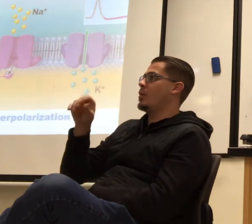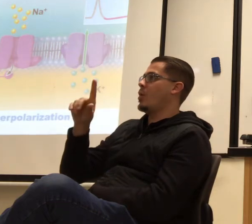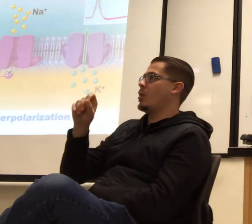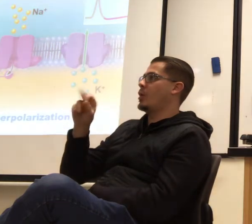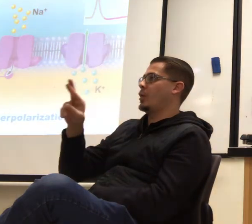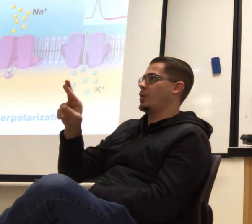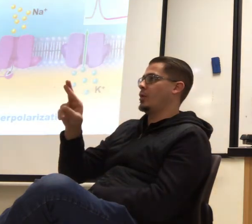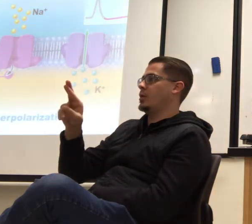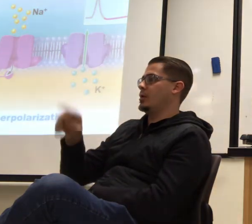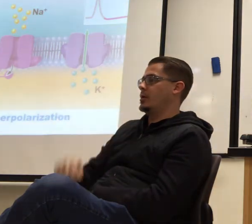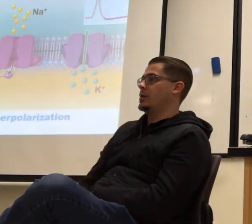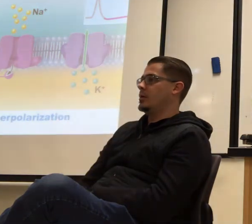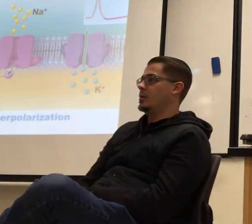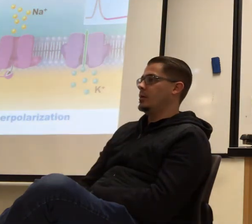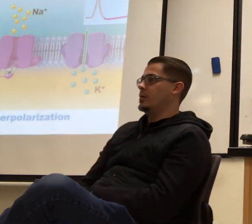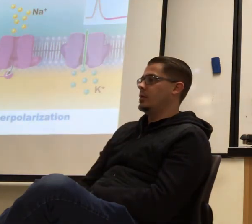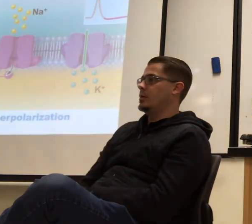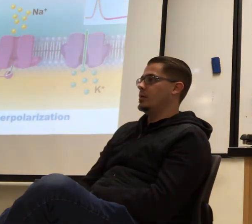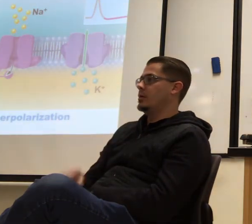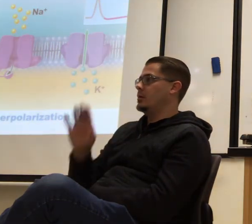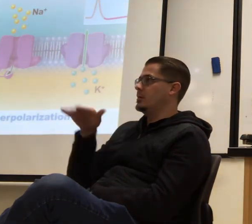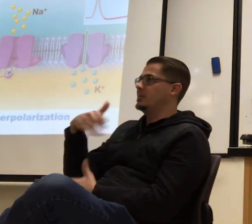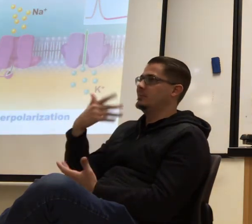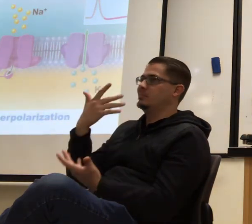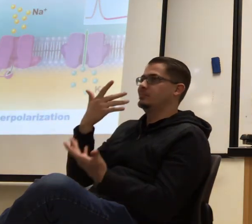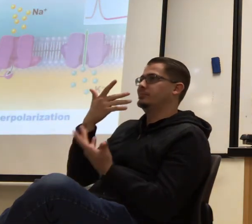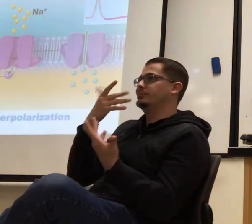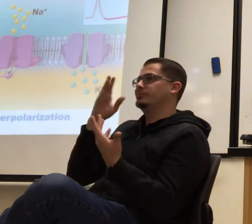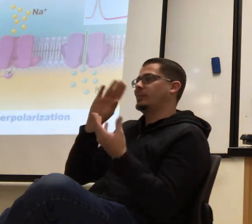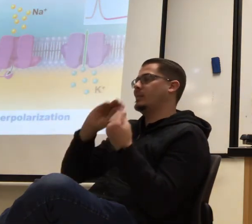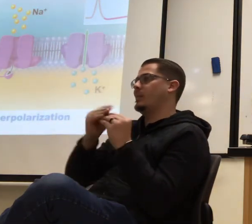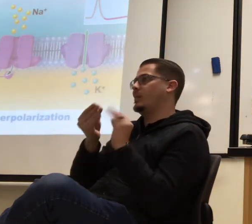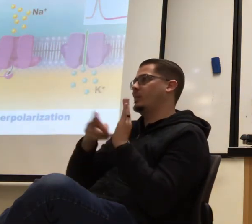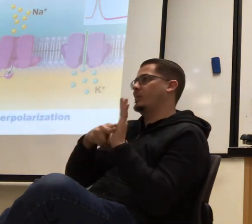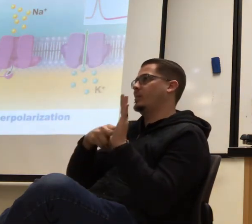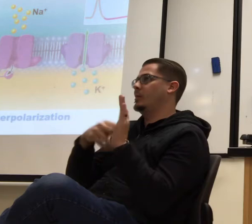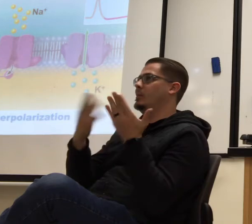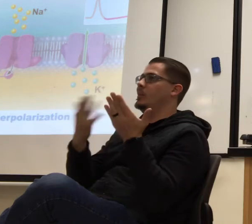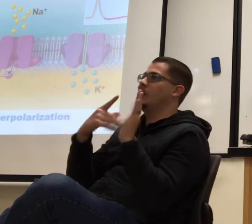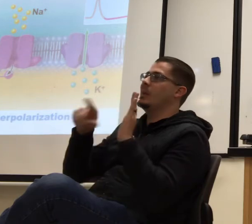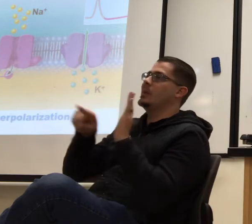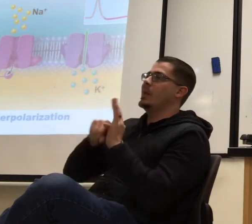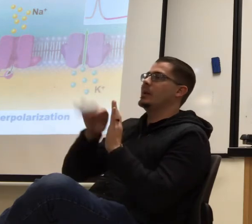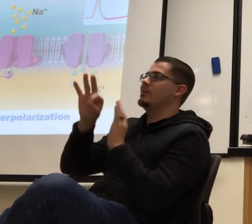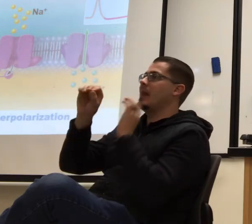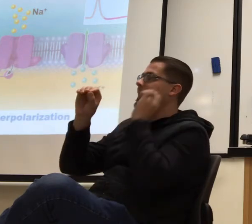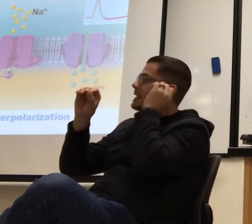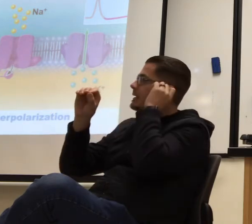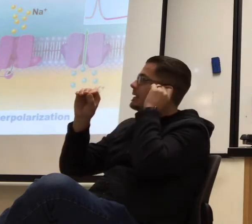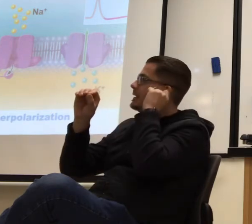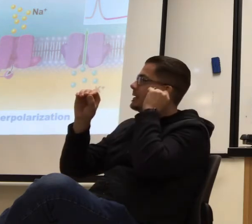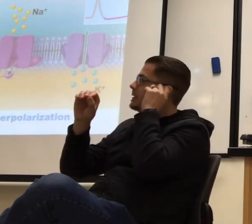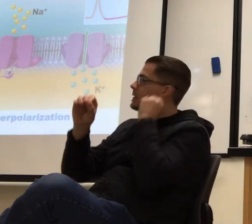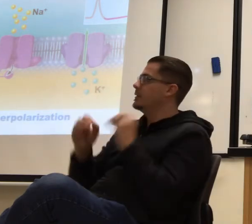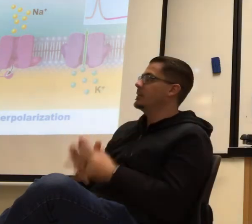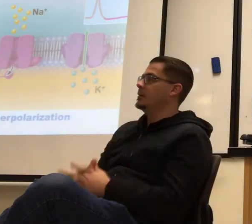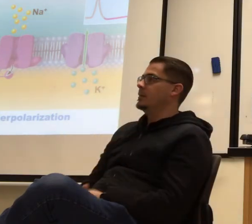So, I don't know, let's put a number to it. How about -90?